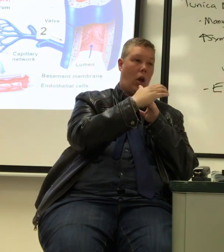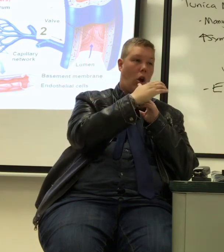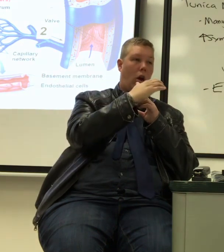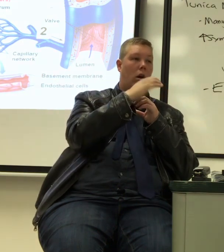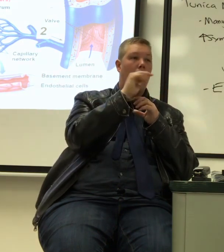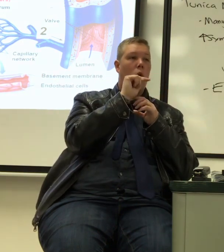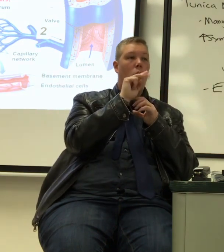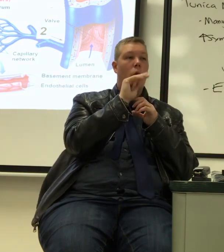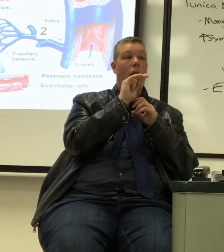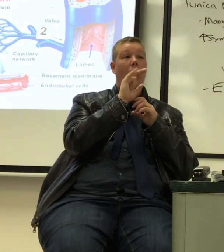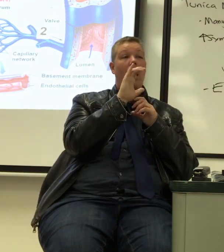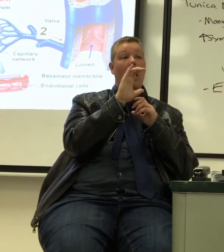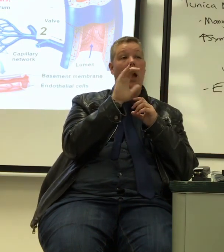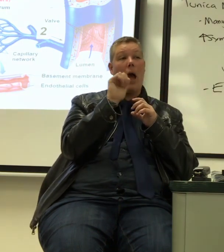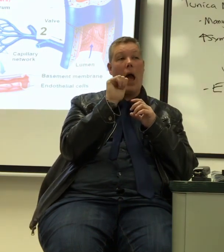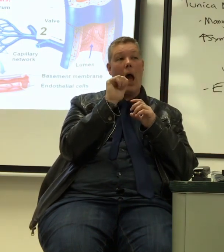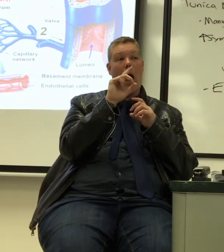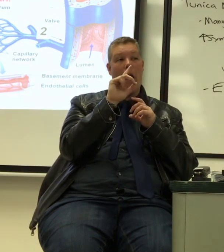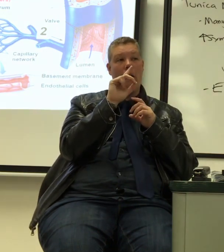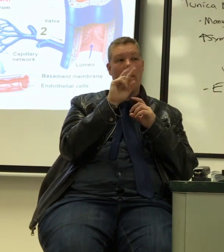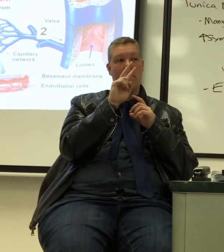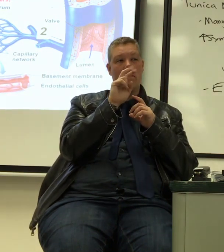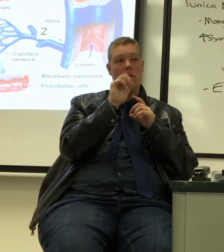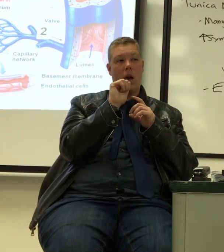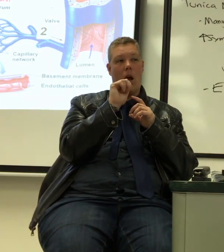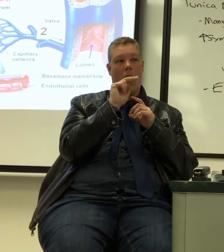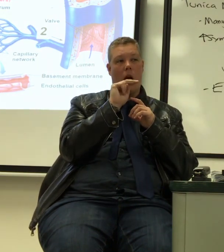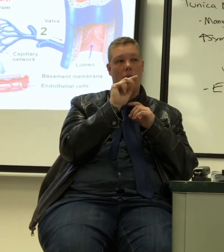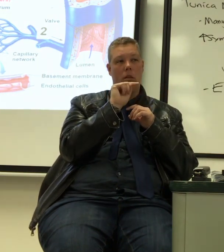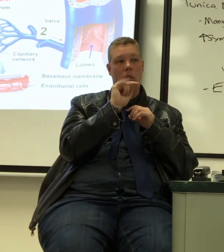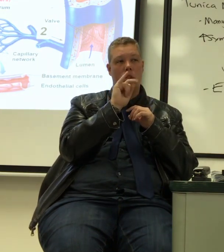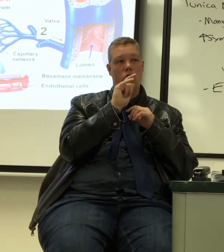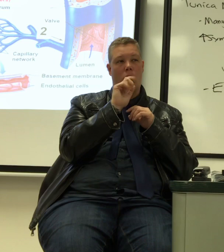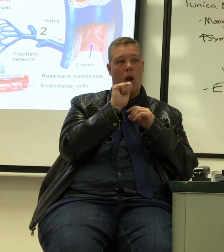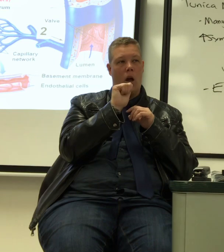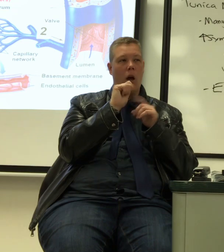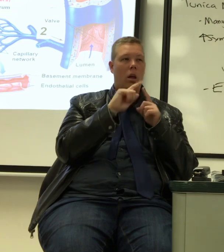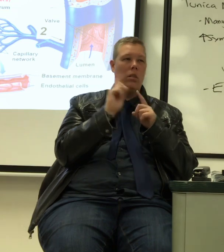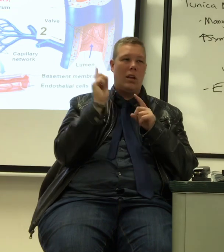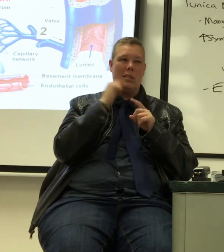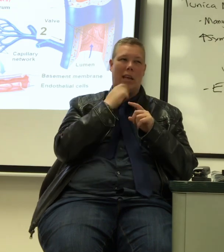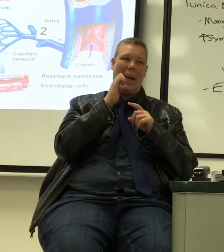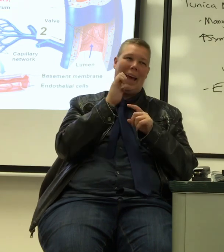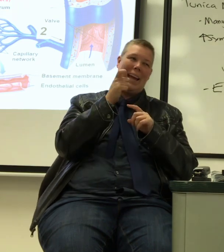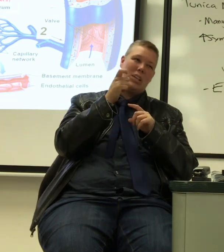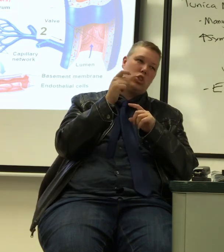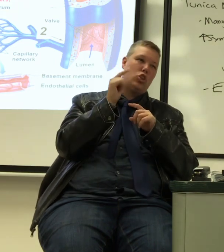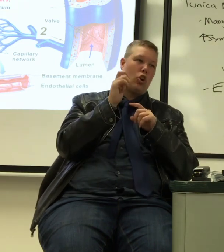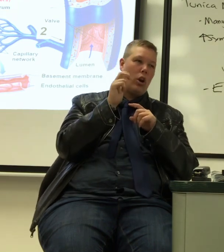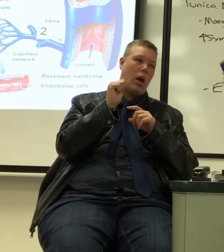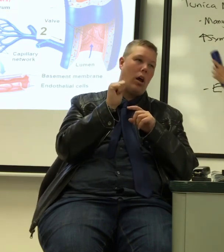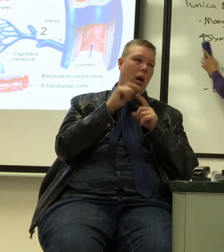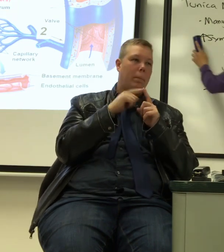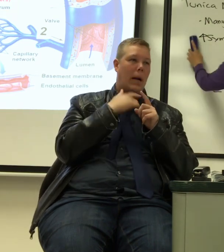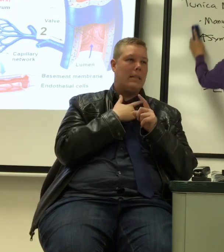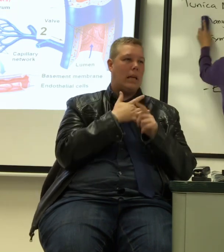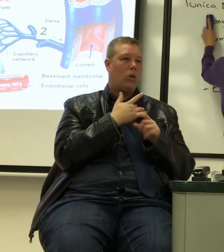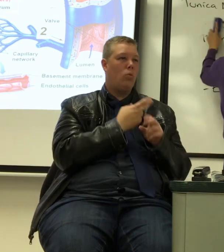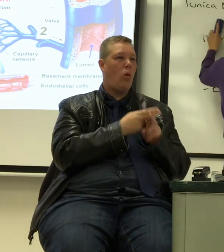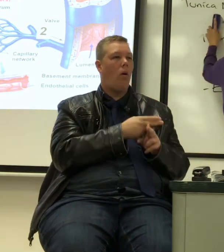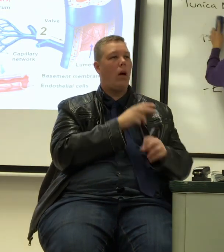adventitia. They use the term Tunica Externa. That's fine. I tend to call it Tunica adventitia.